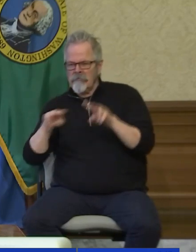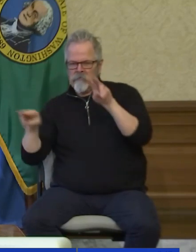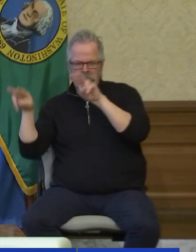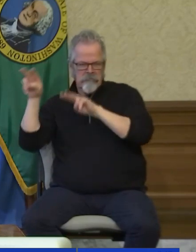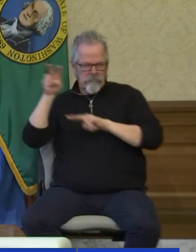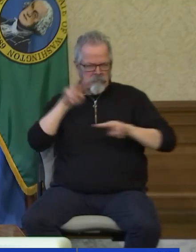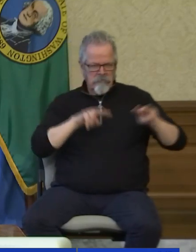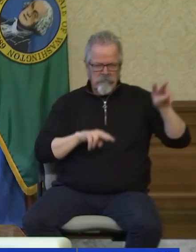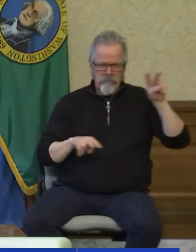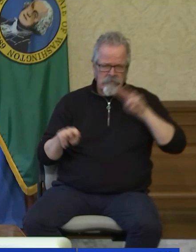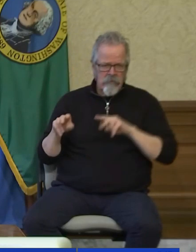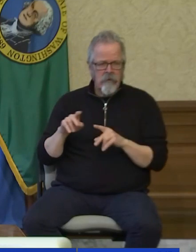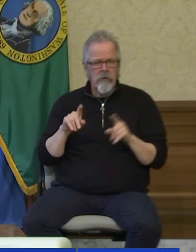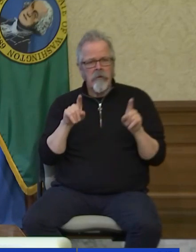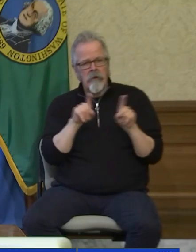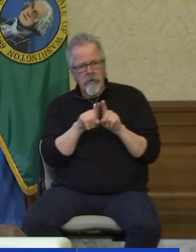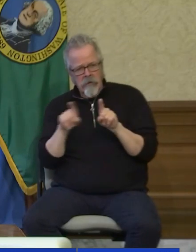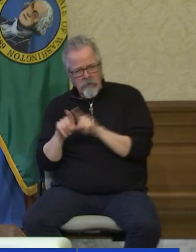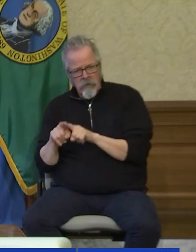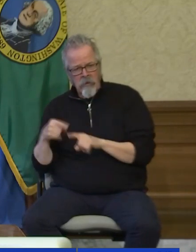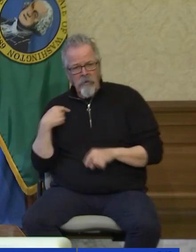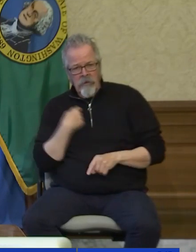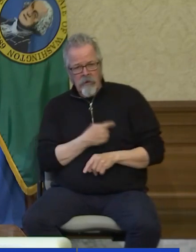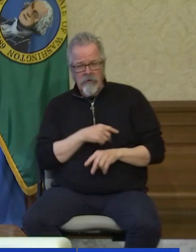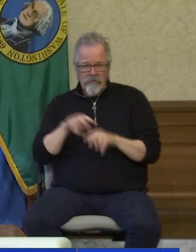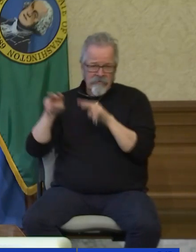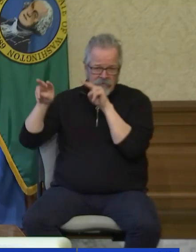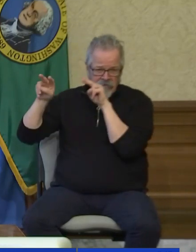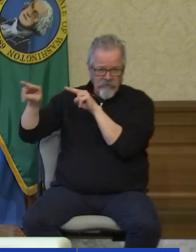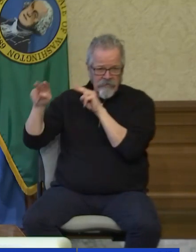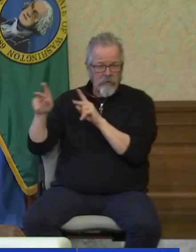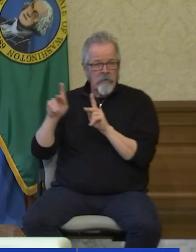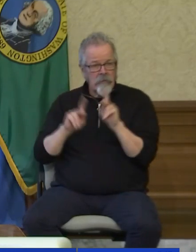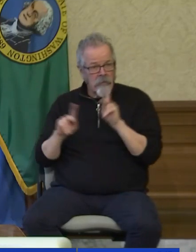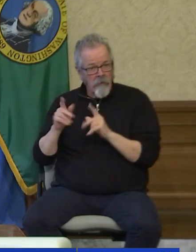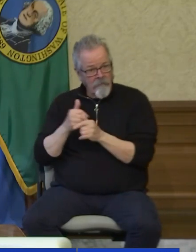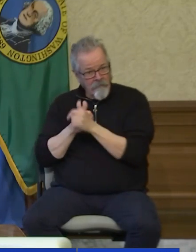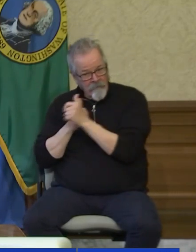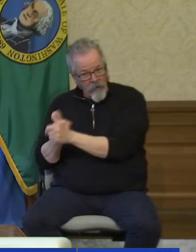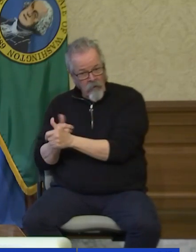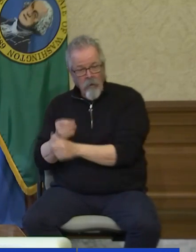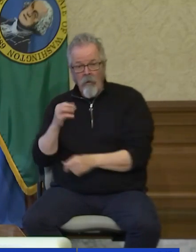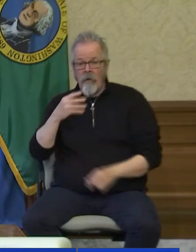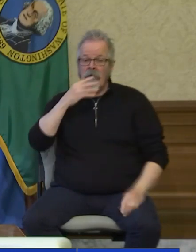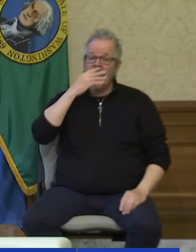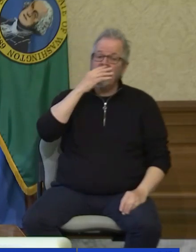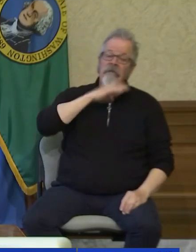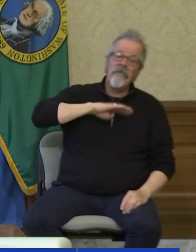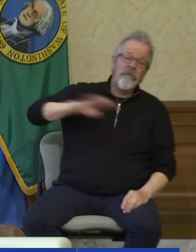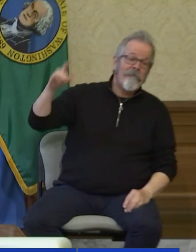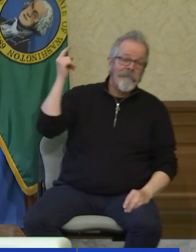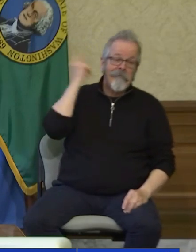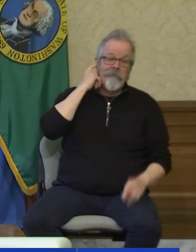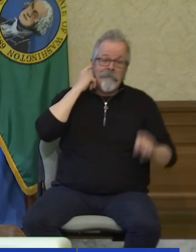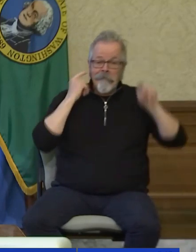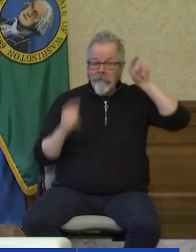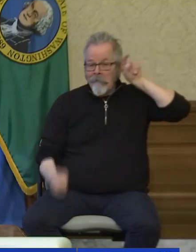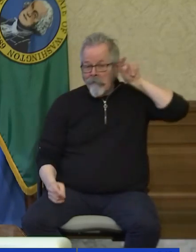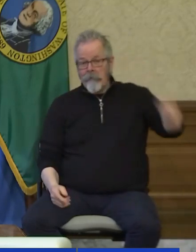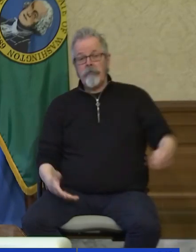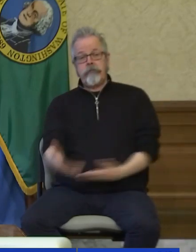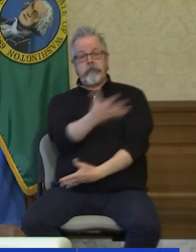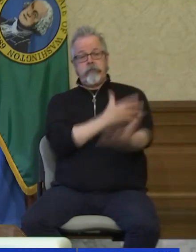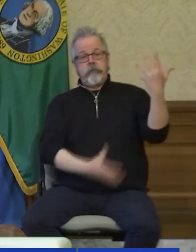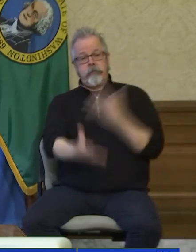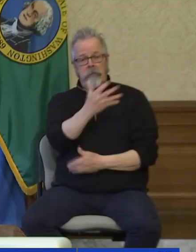state. Are people complying with the order? Is this working to reduce the interactions? So those are